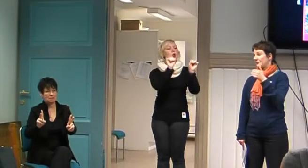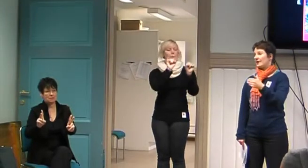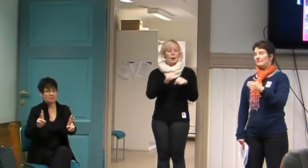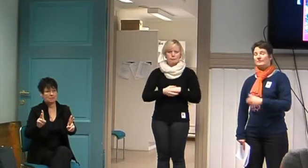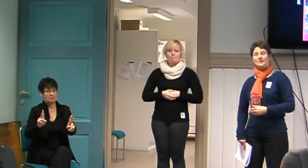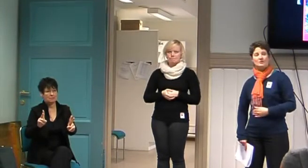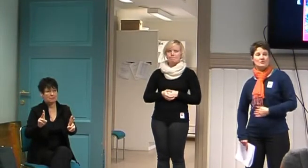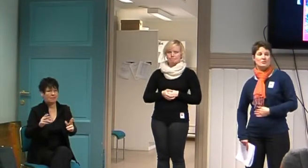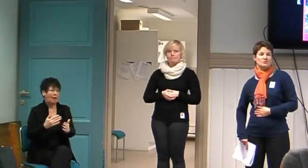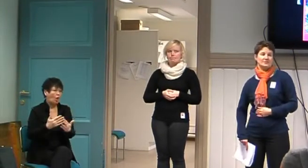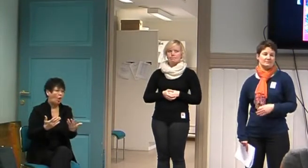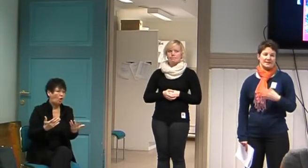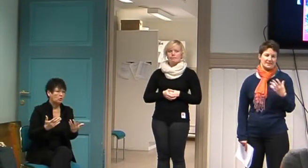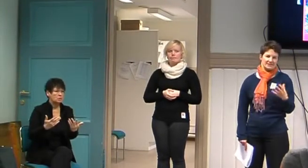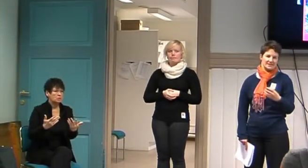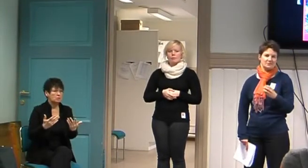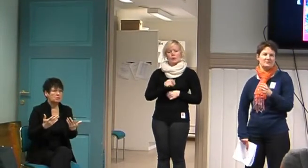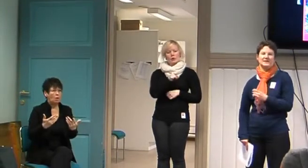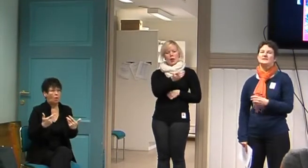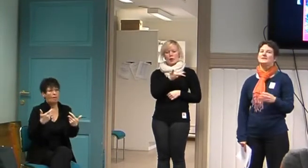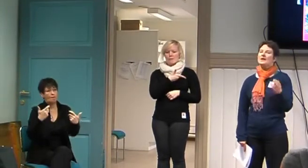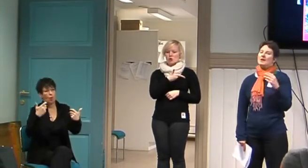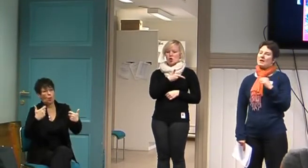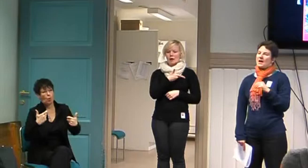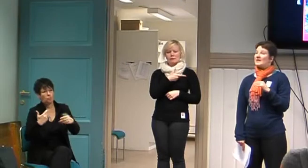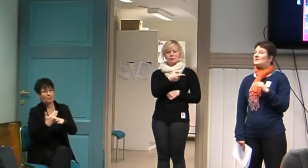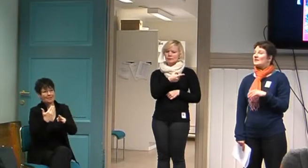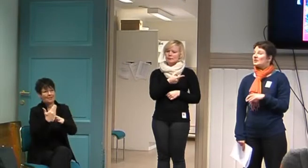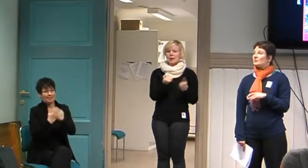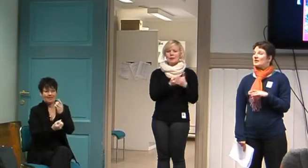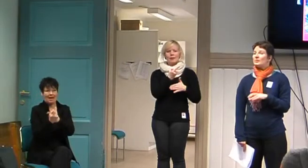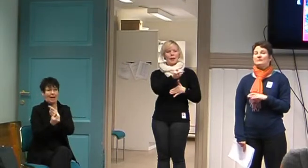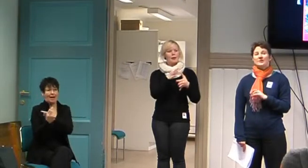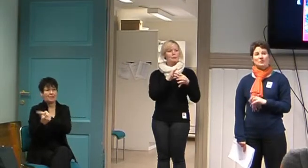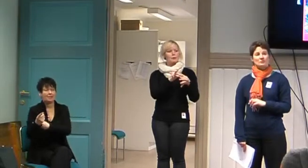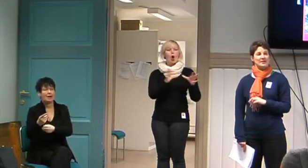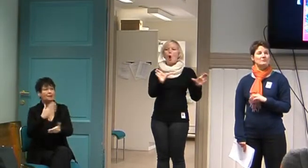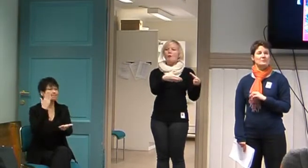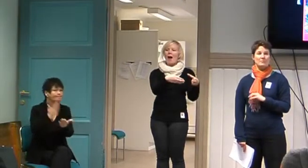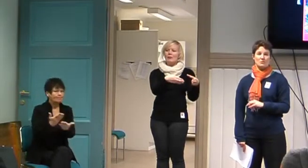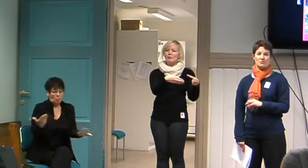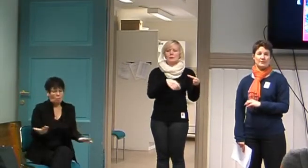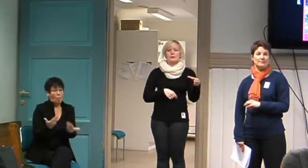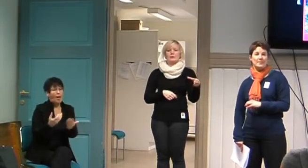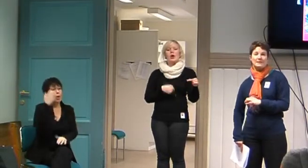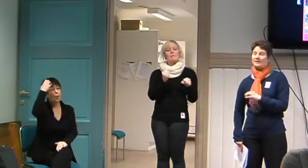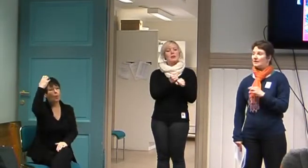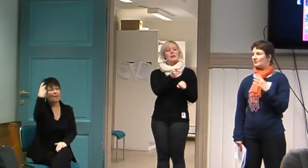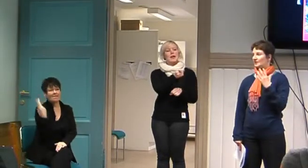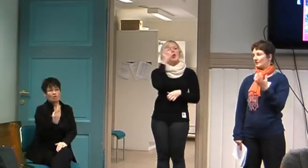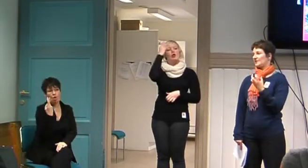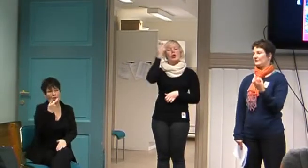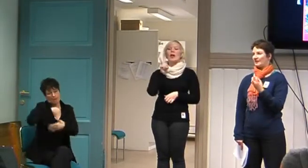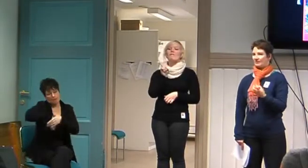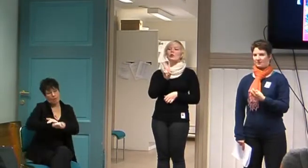of court activity took place, and it's actually where Queen Victoria was born.